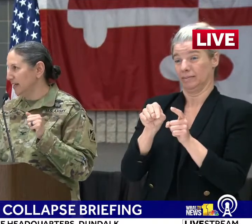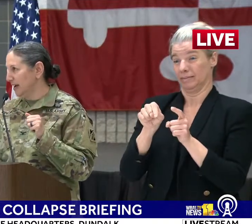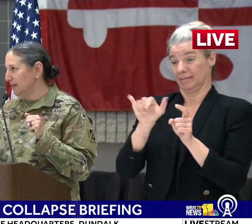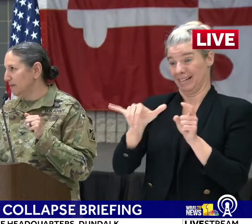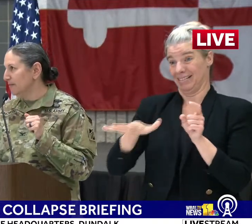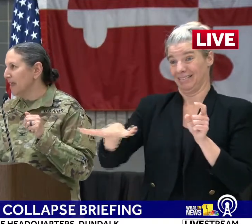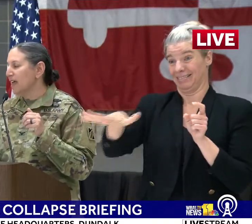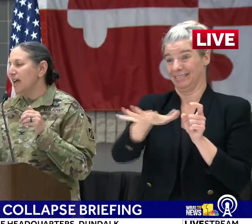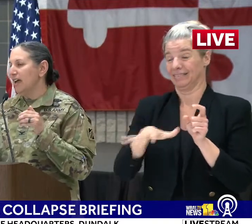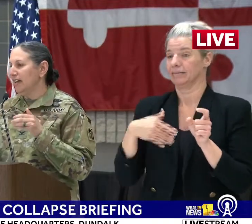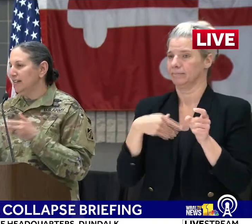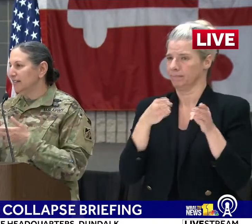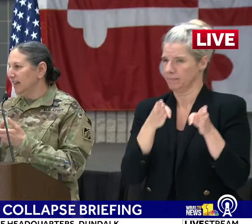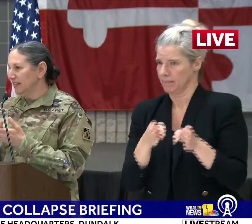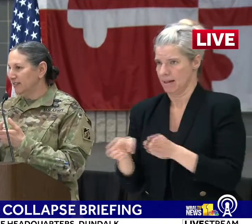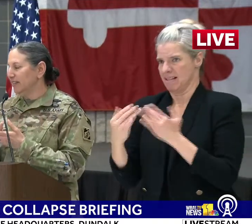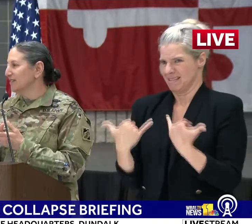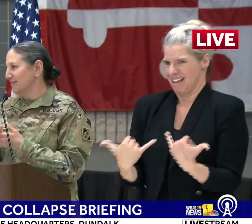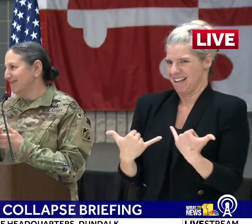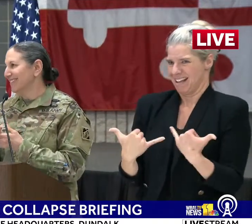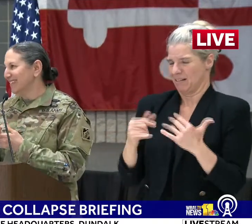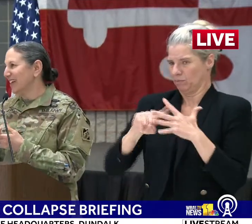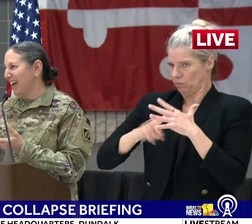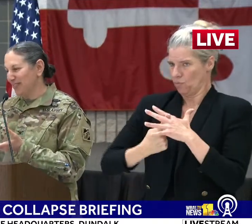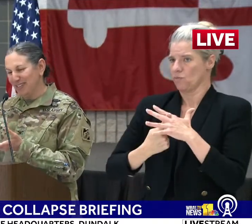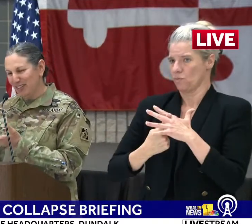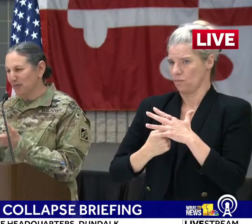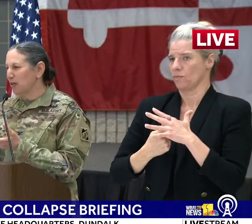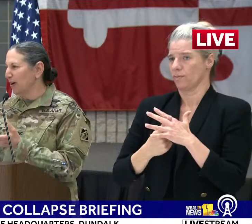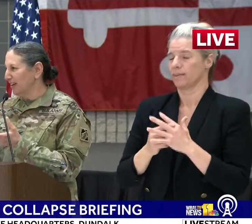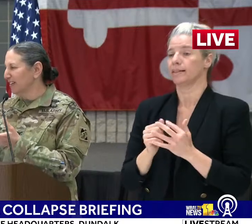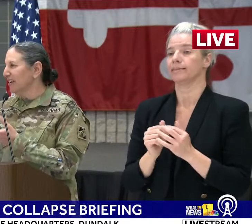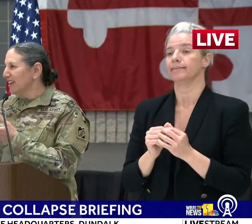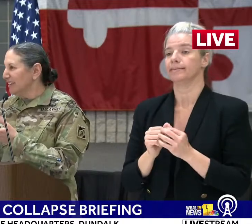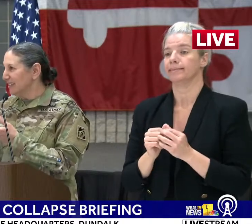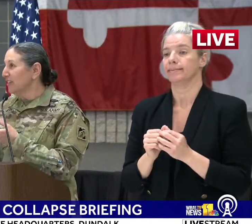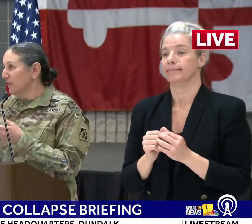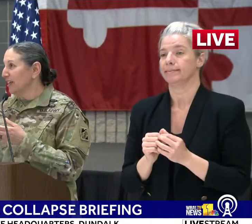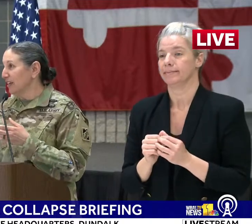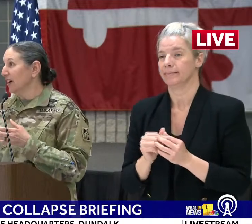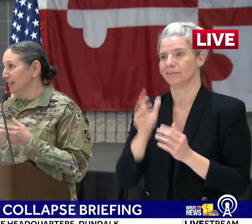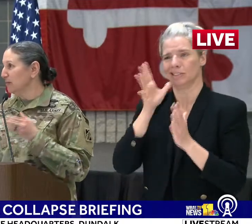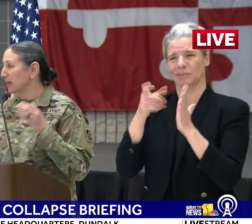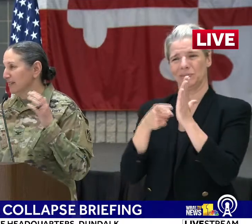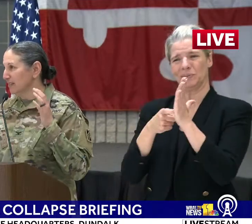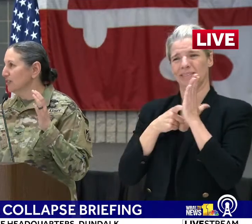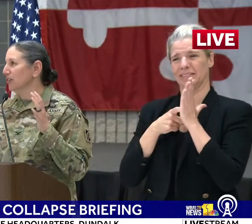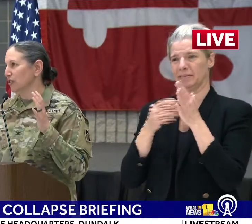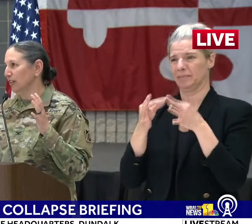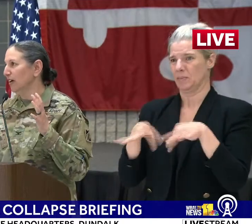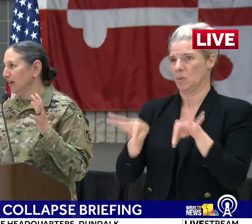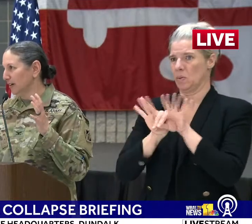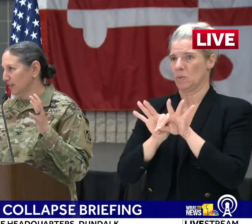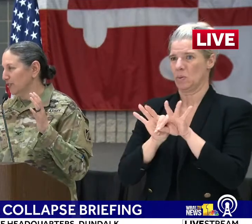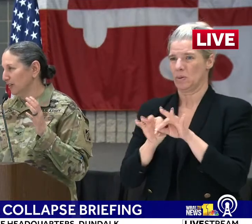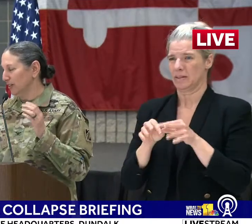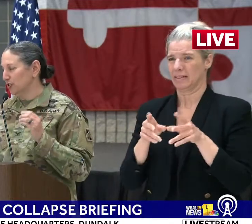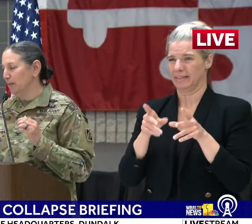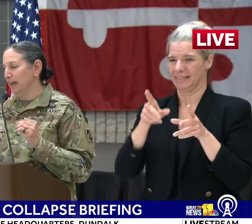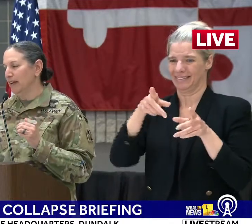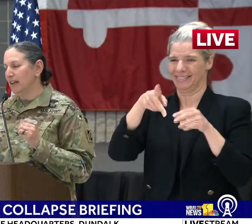being planned right now. And it's going to require significant cutting because it's such